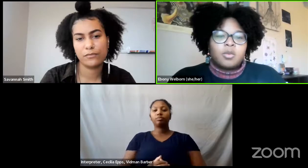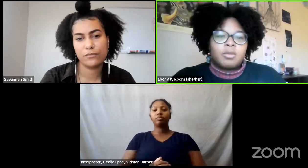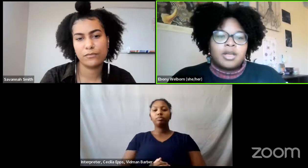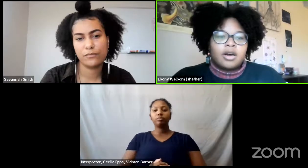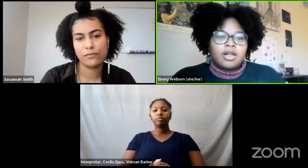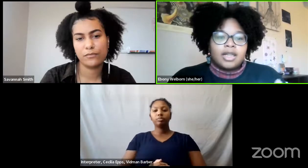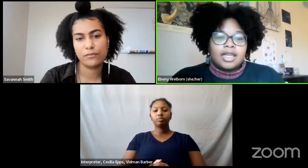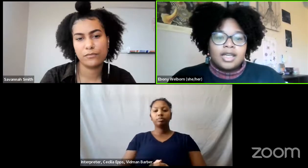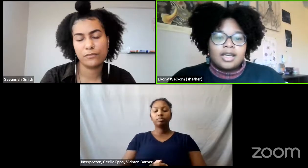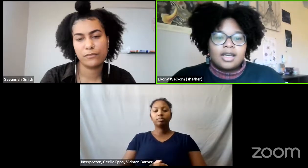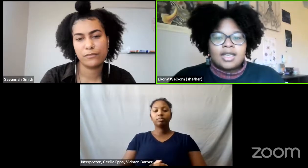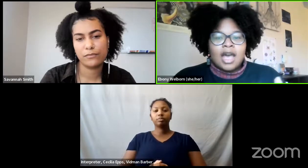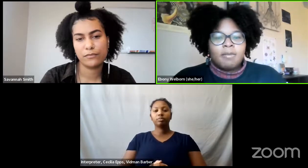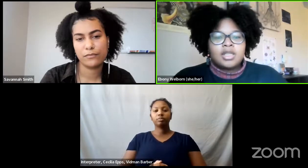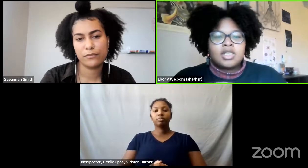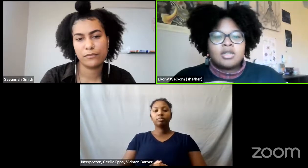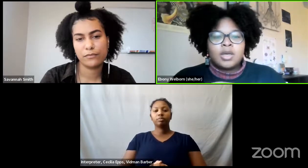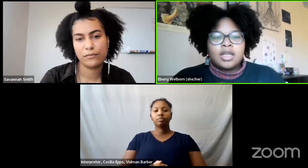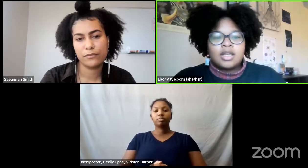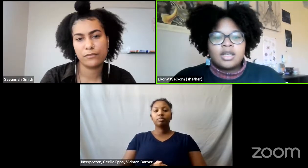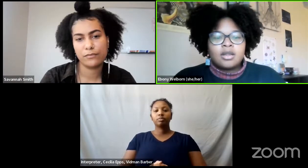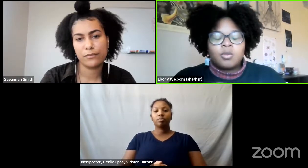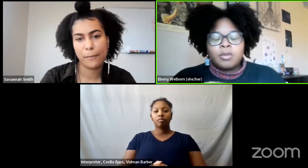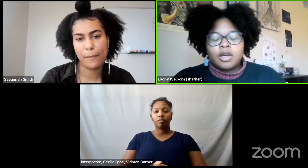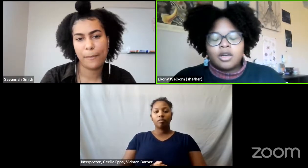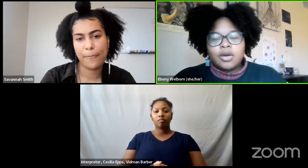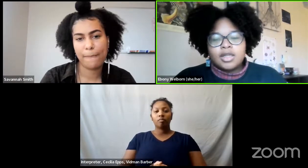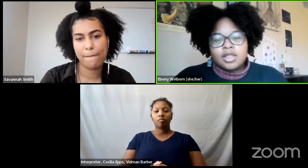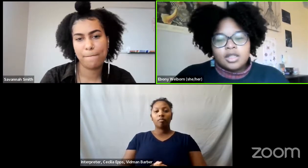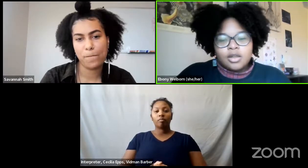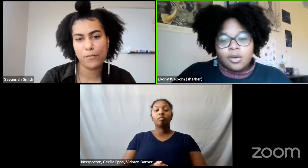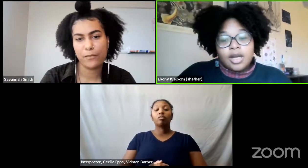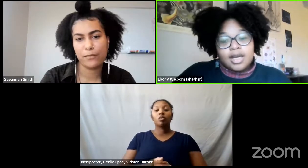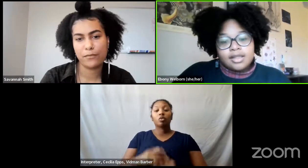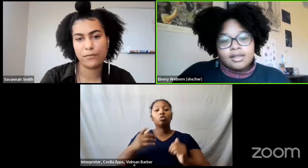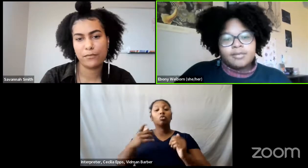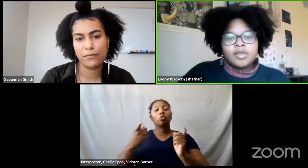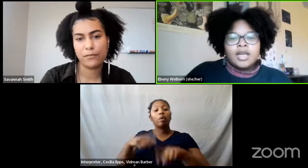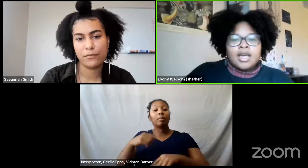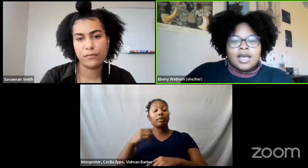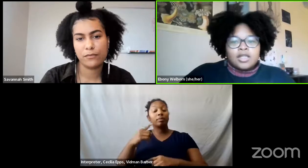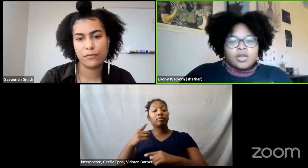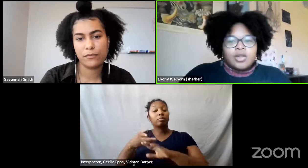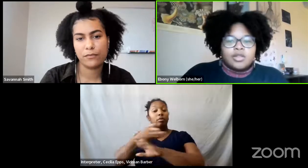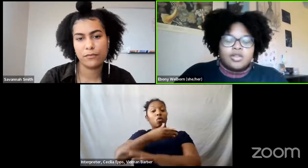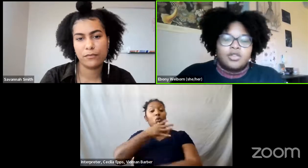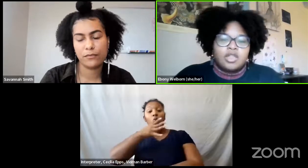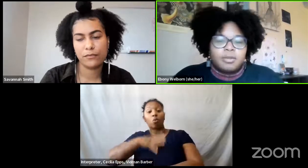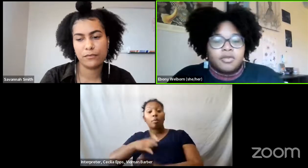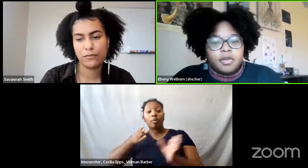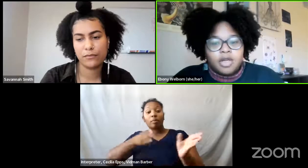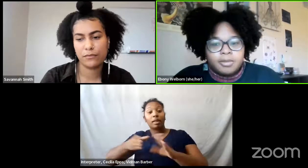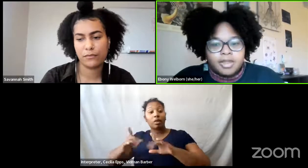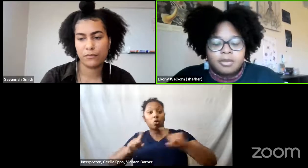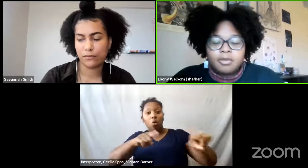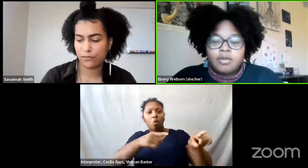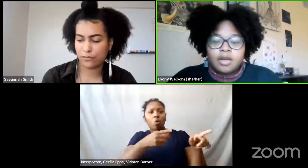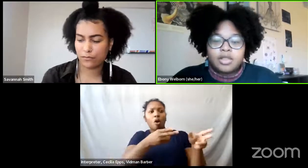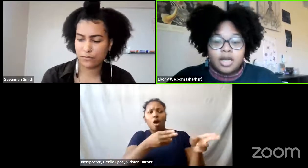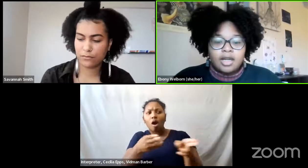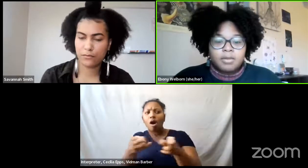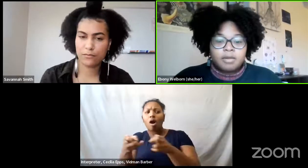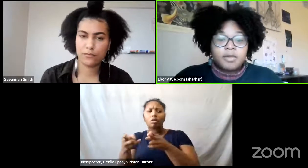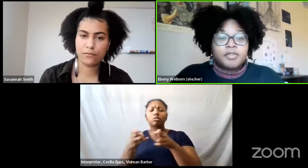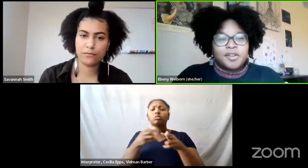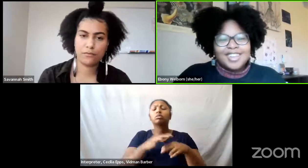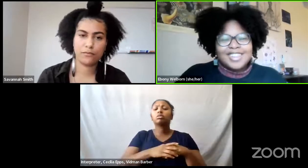instance where women are leading, it happens when women are going to go hunt. And so the ritual is usually performed